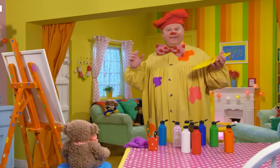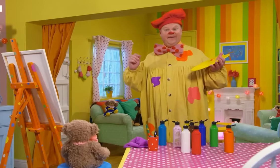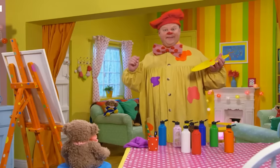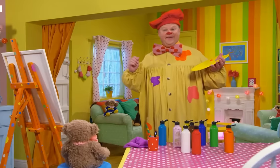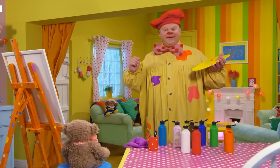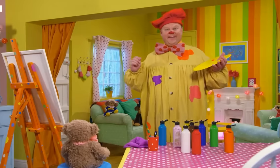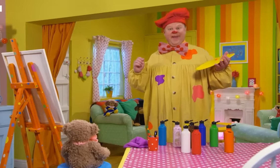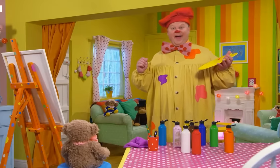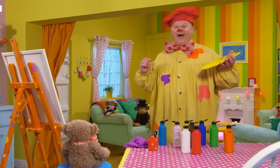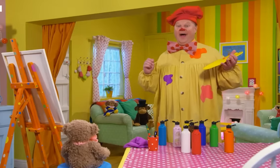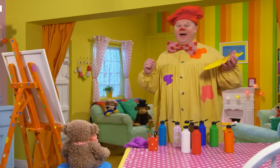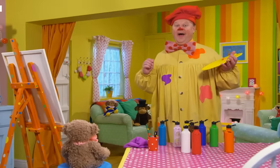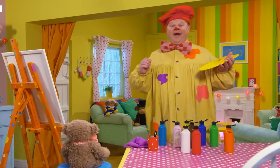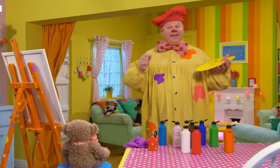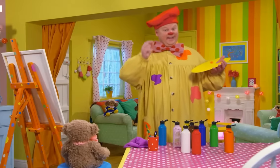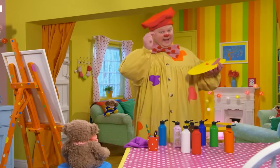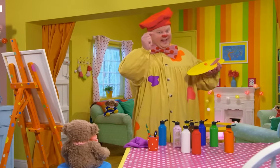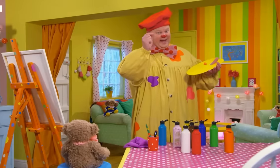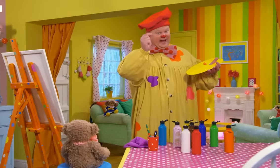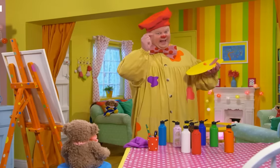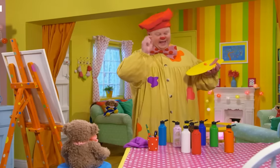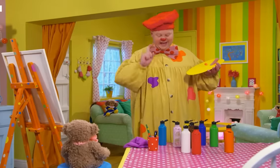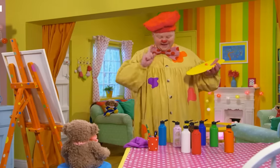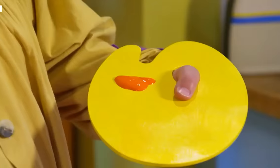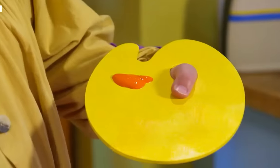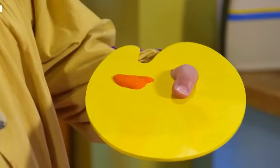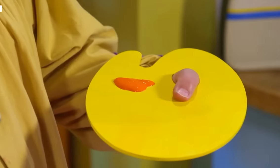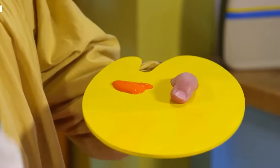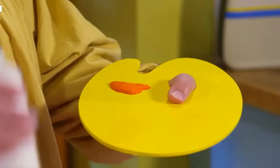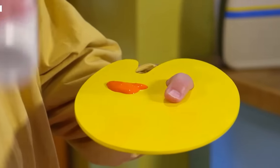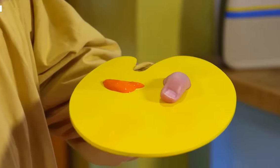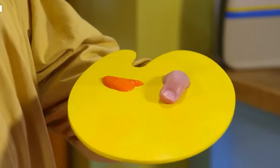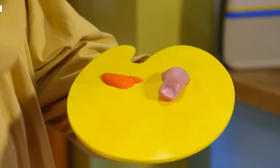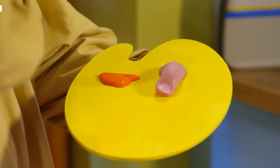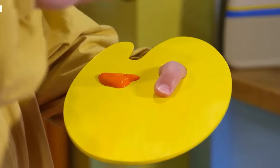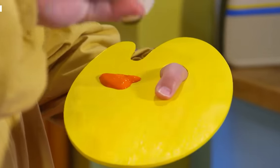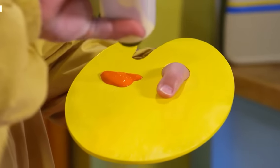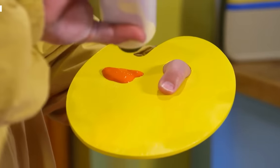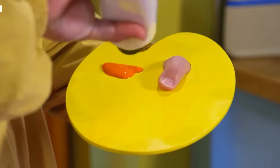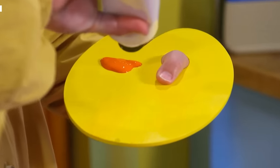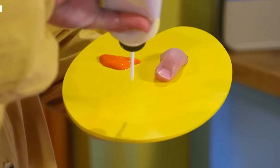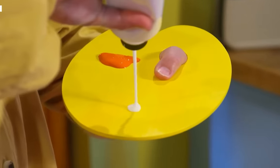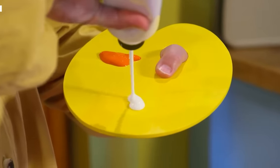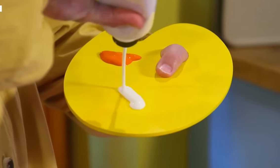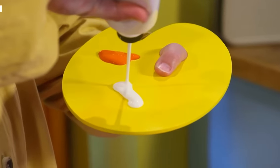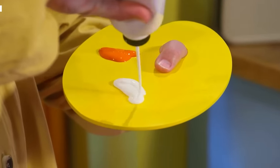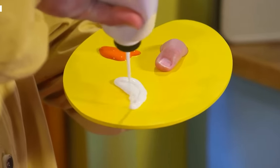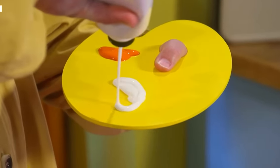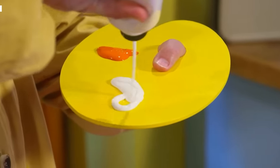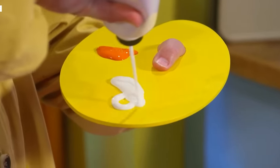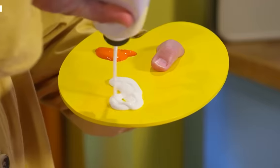Artie's Tumbly? Nearly. Right, a little white. fluttery.